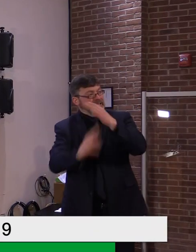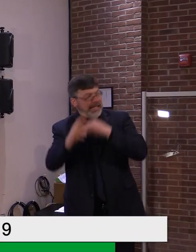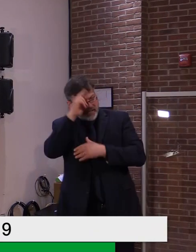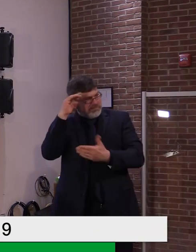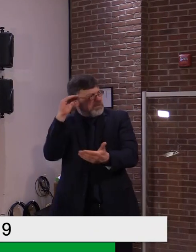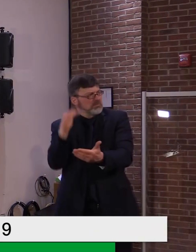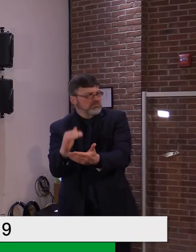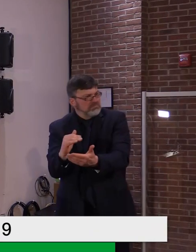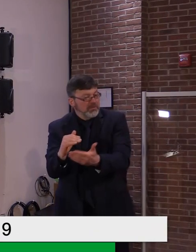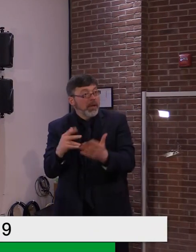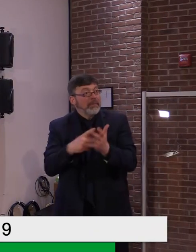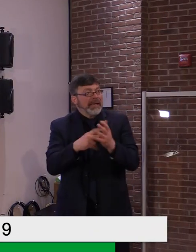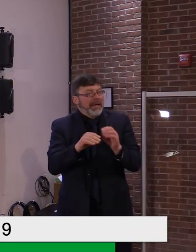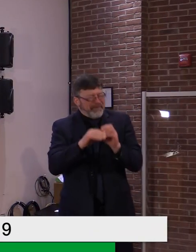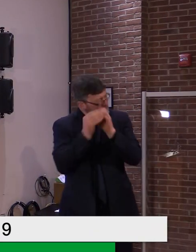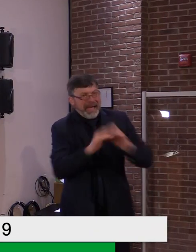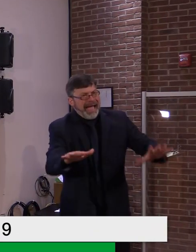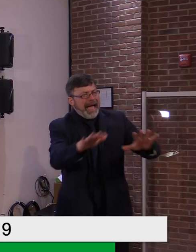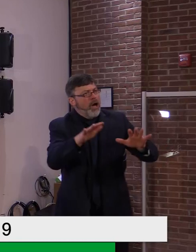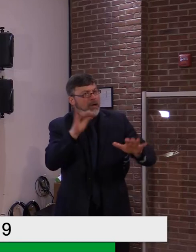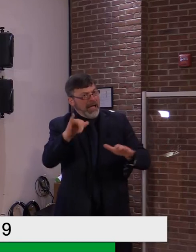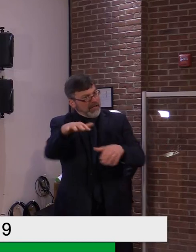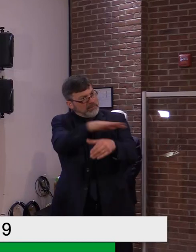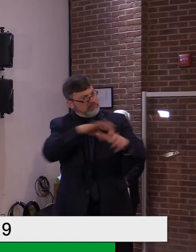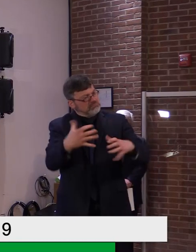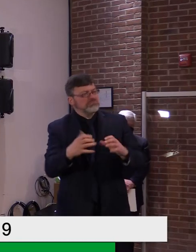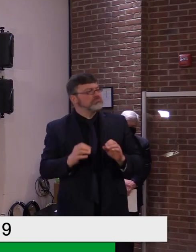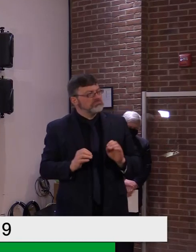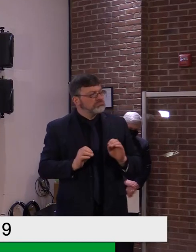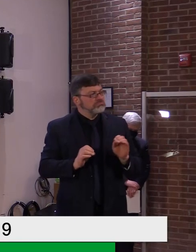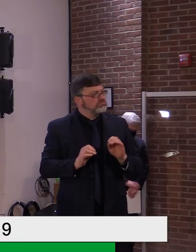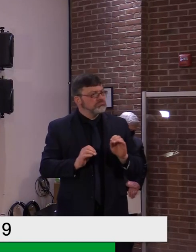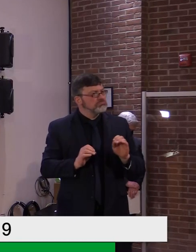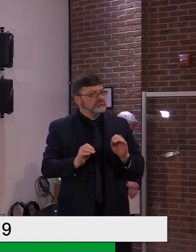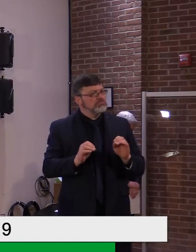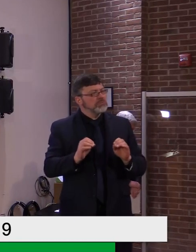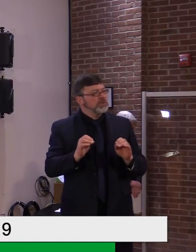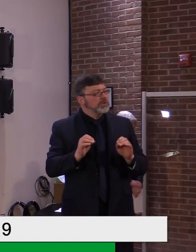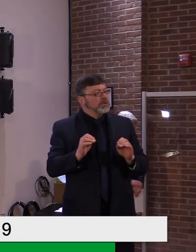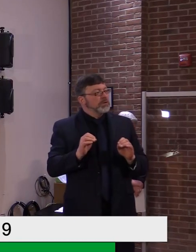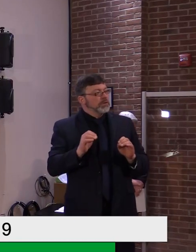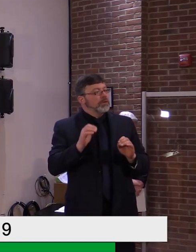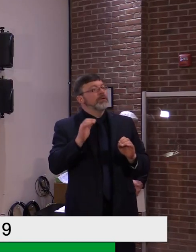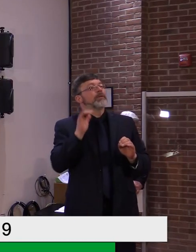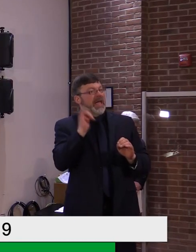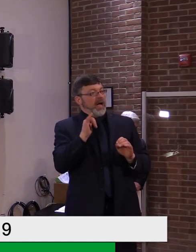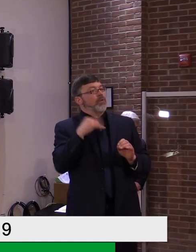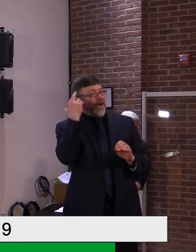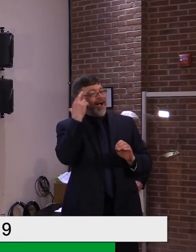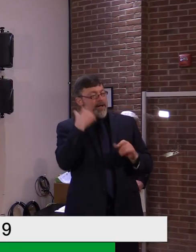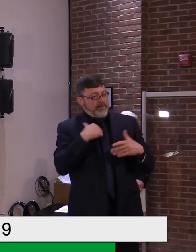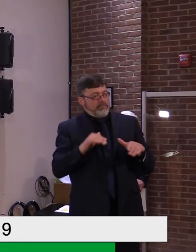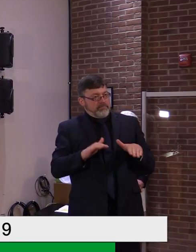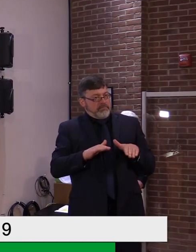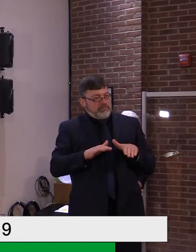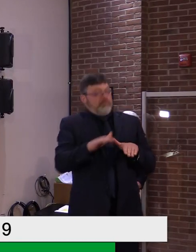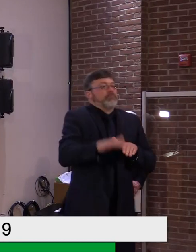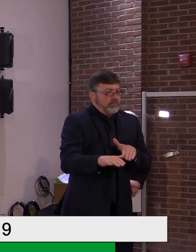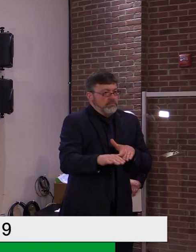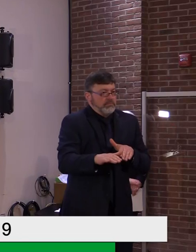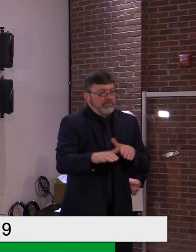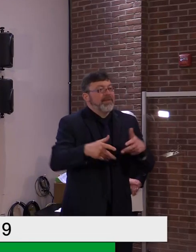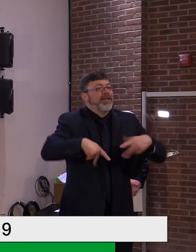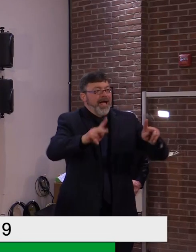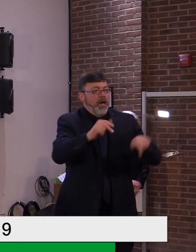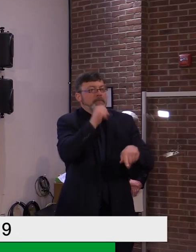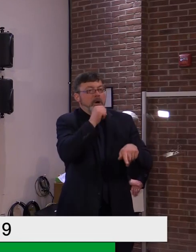this was a path forward. It's a really small turn, but it's a path forward for them to start to reopen. And hopefully